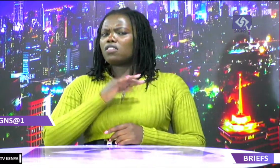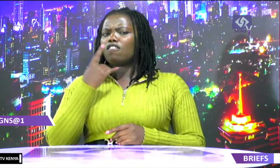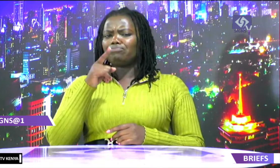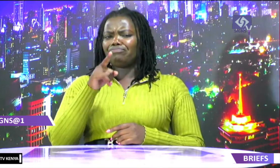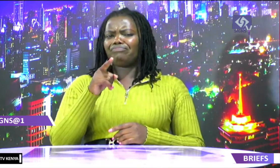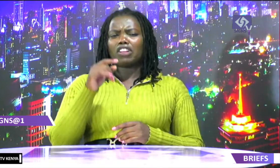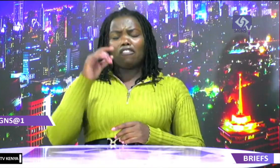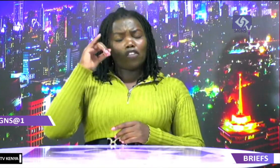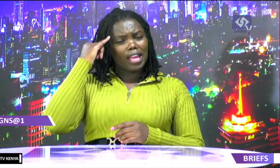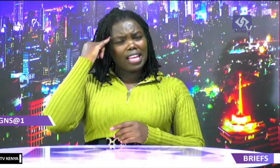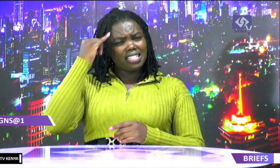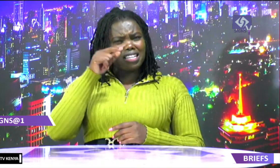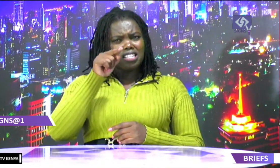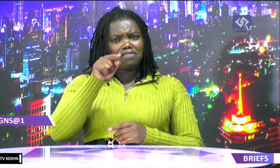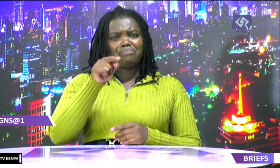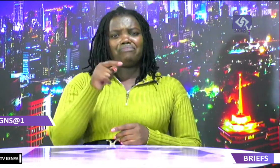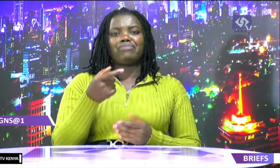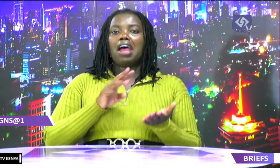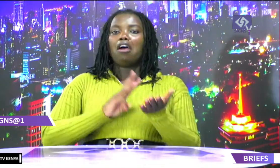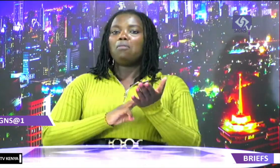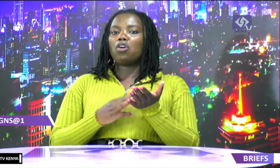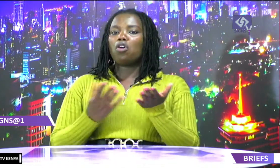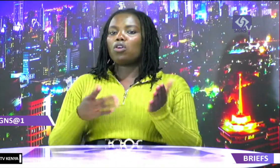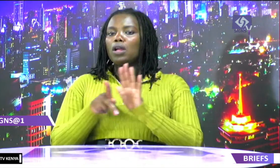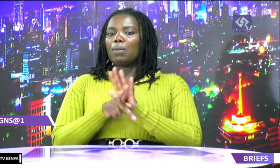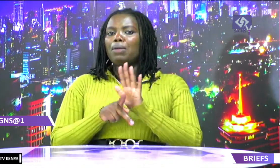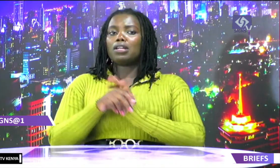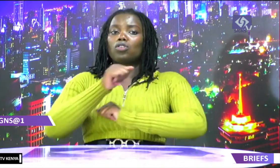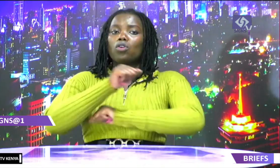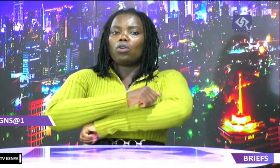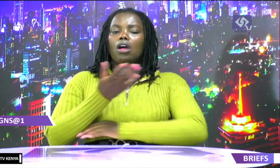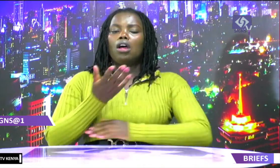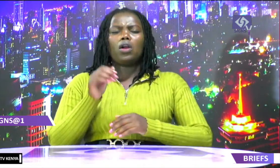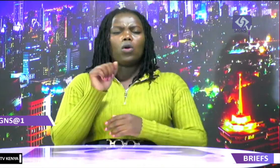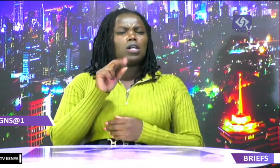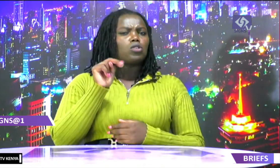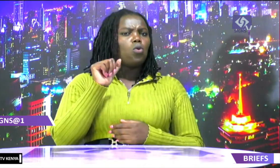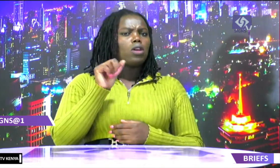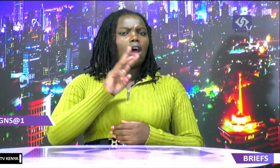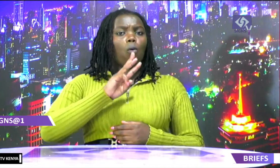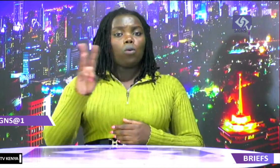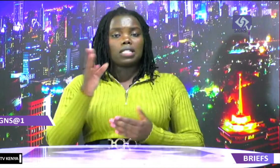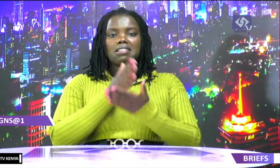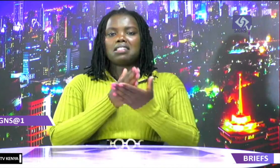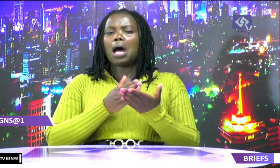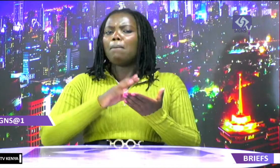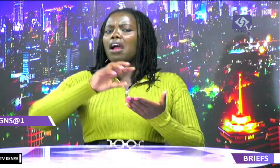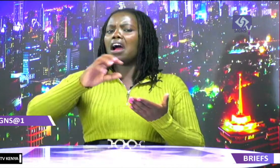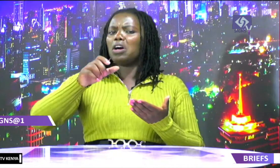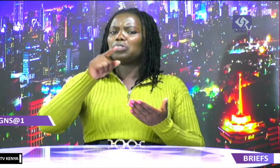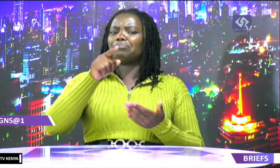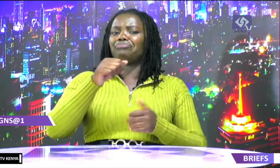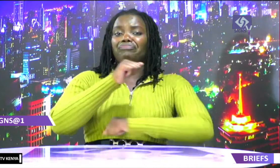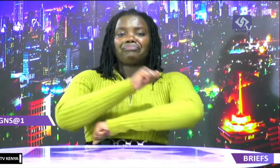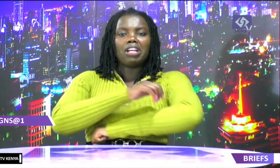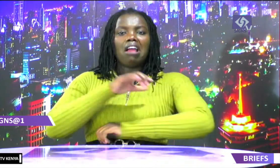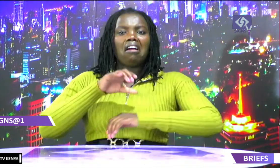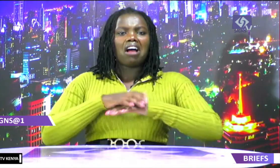One of the beneficiaries of the initiative is Migori Primary School in Suna West Sub-County. The